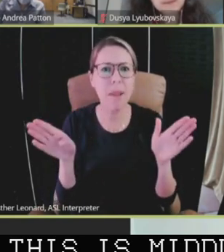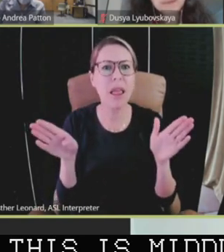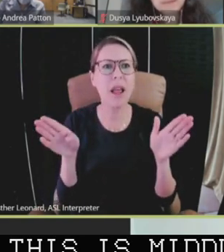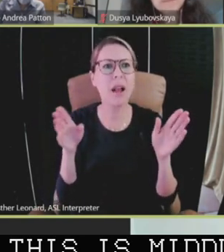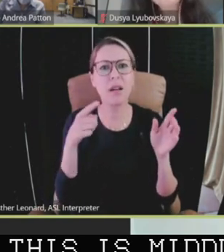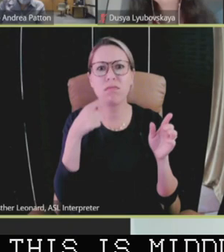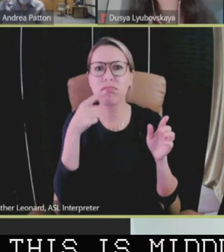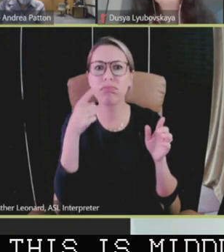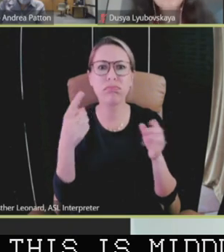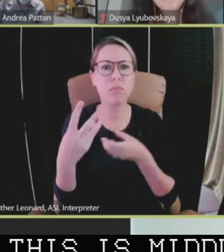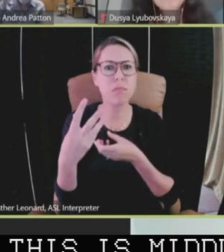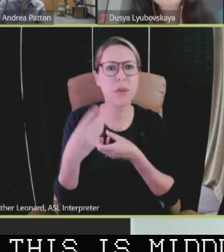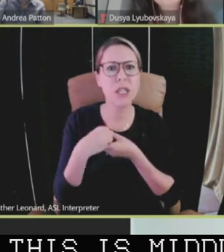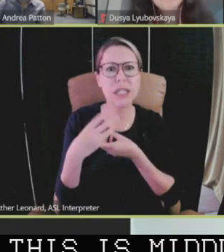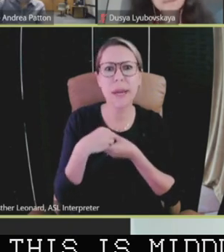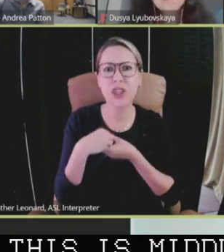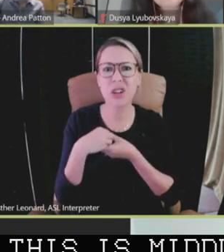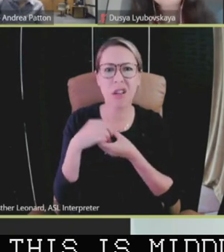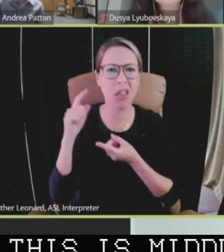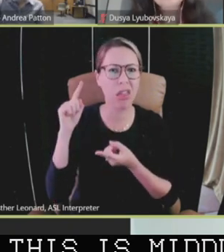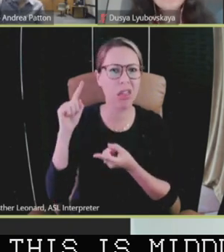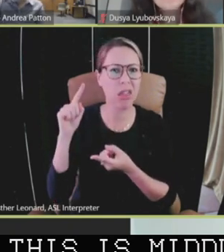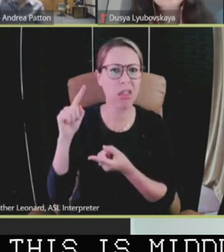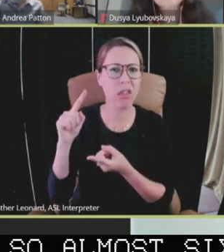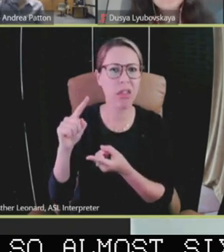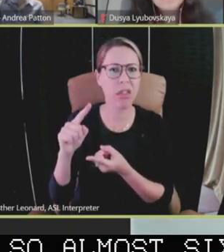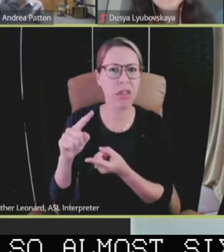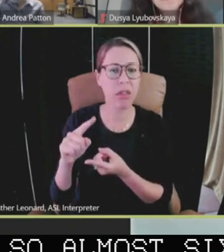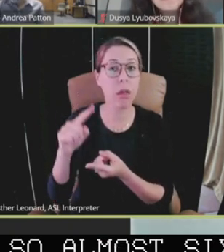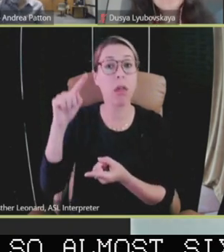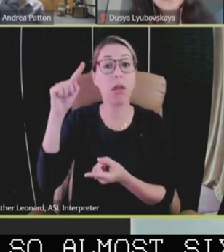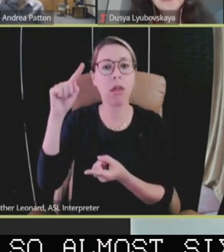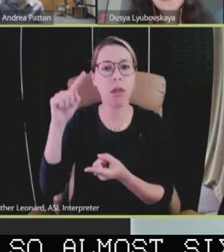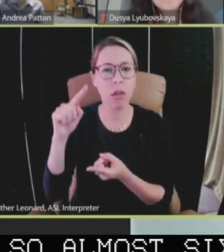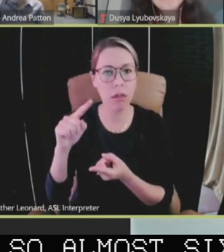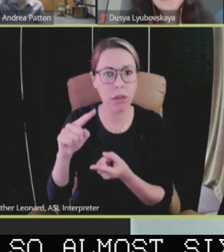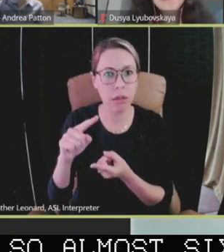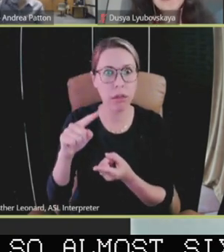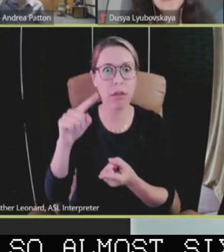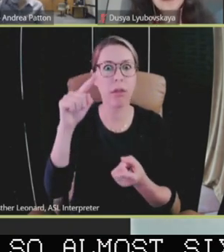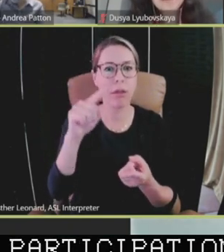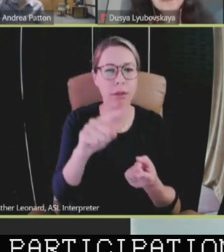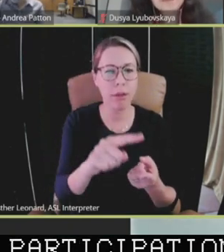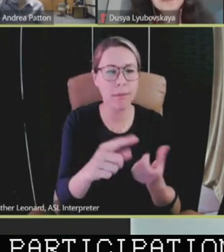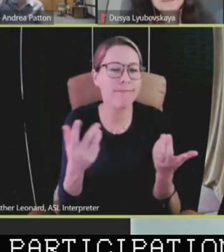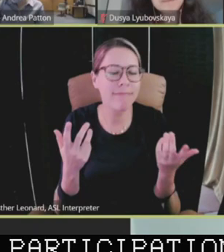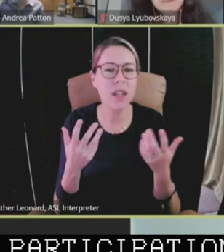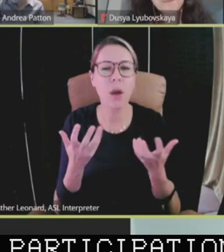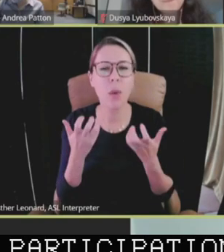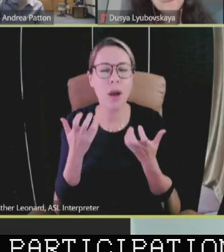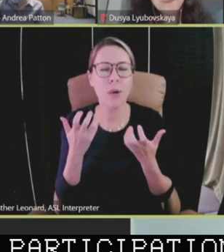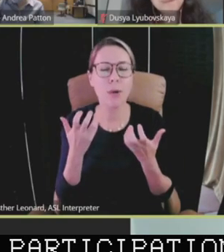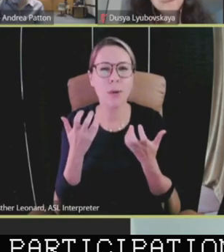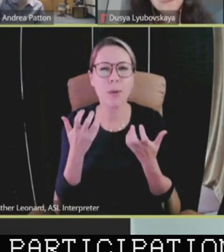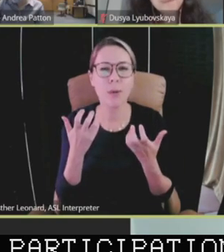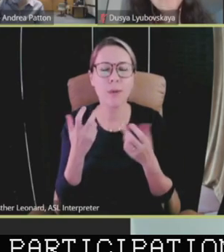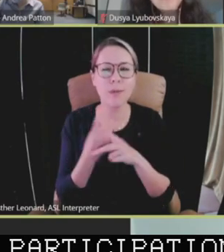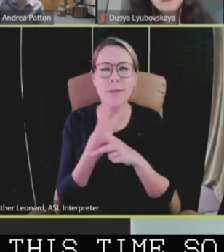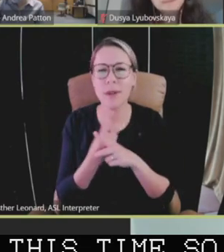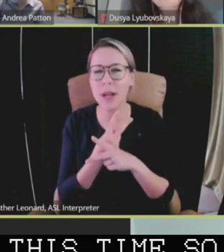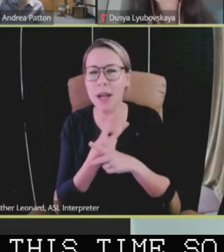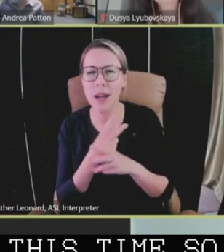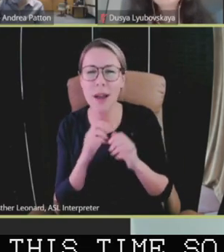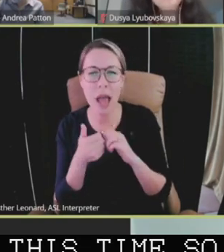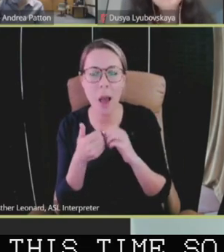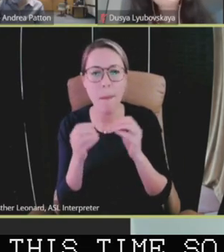decline, at various times. So I'd like to try to figure out a way that we can get more